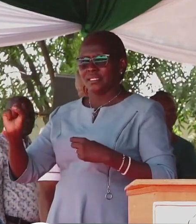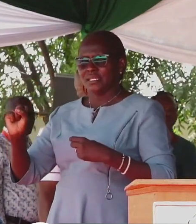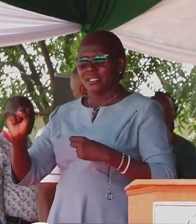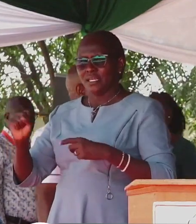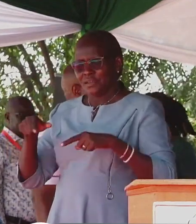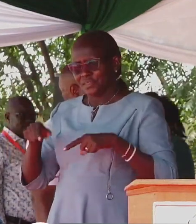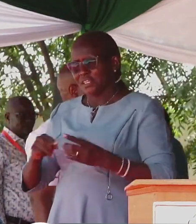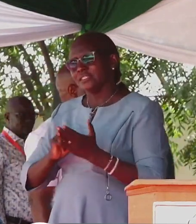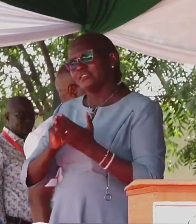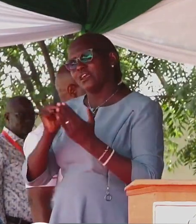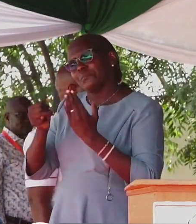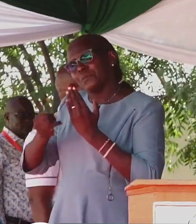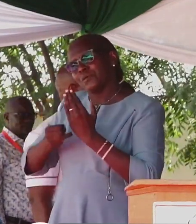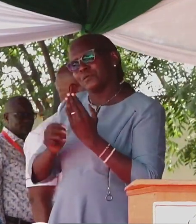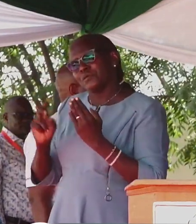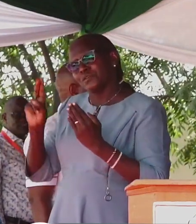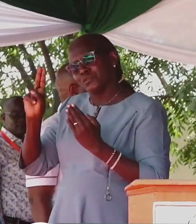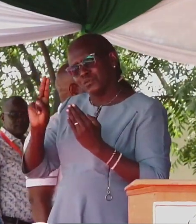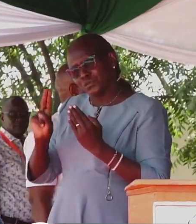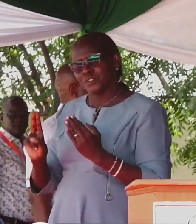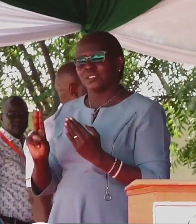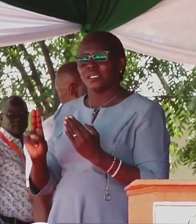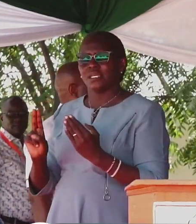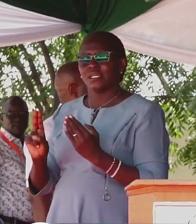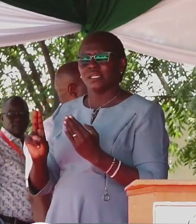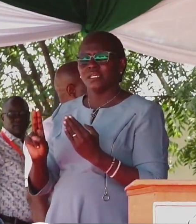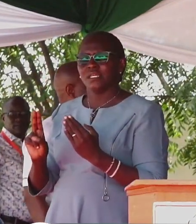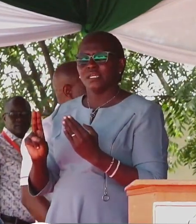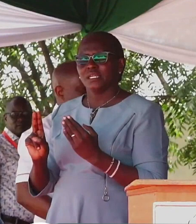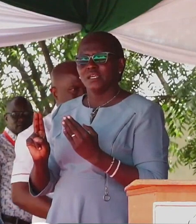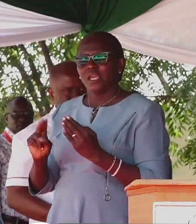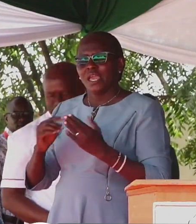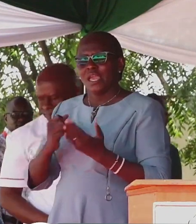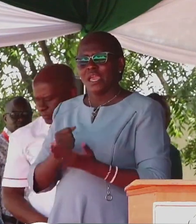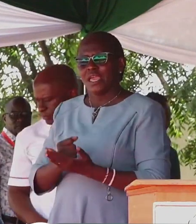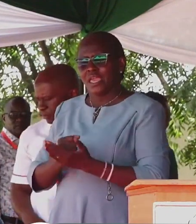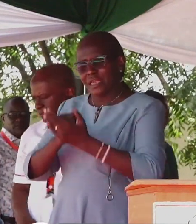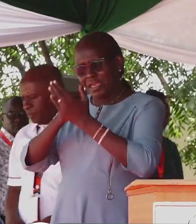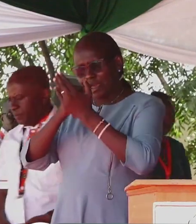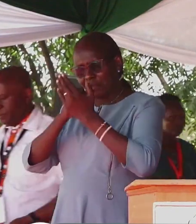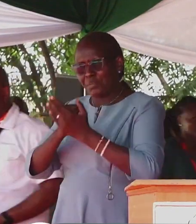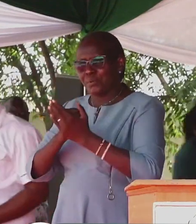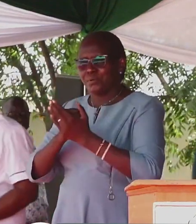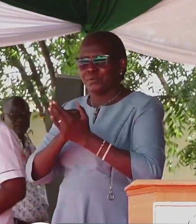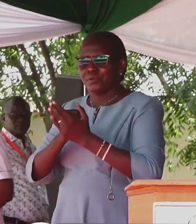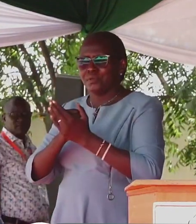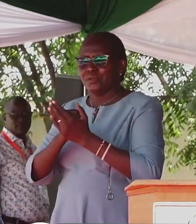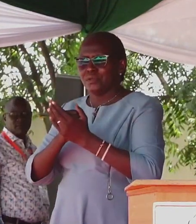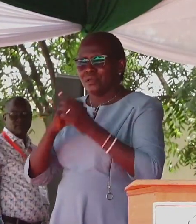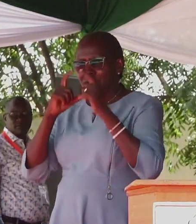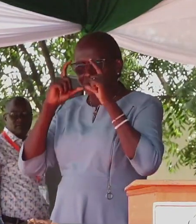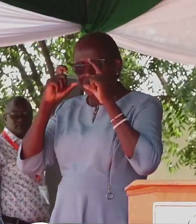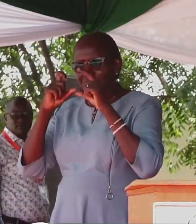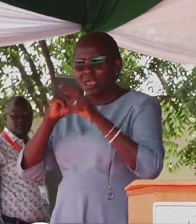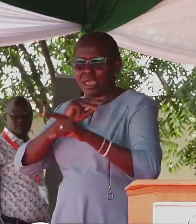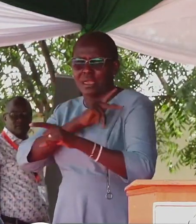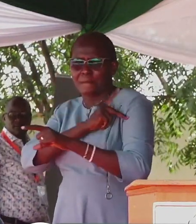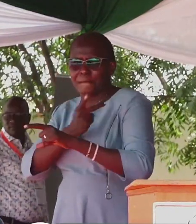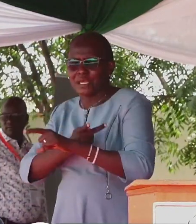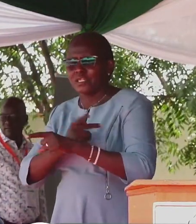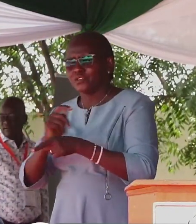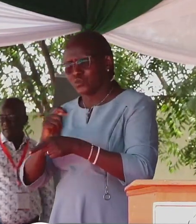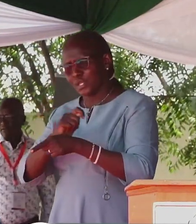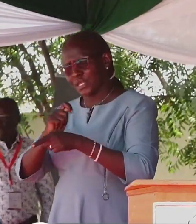This program we are doing, it's to enable us to have a prototype parental empowerment and engagement training